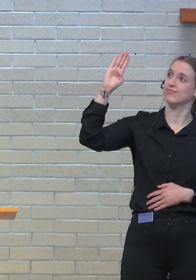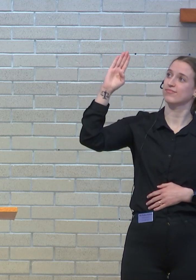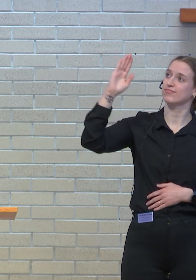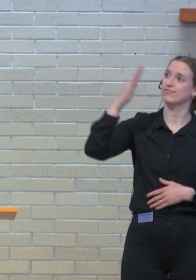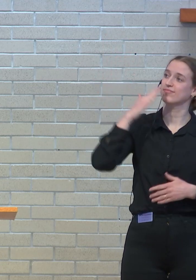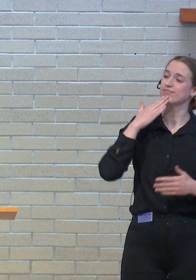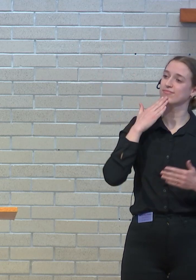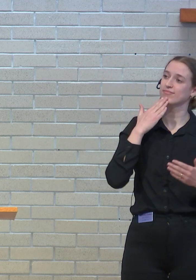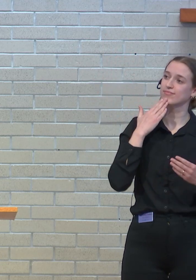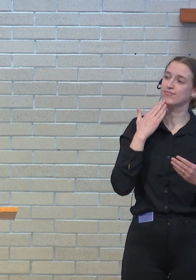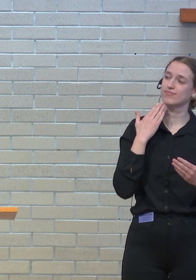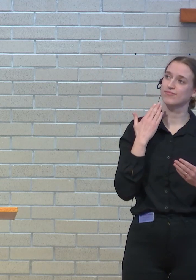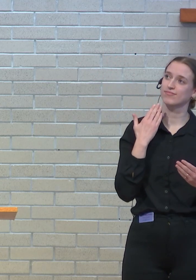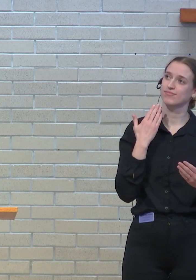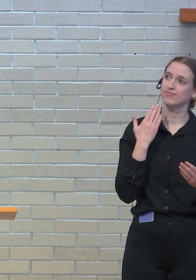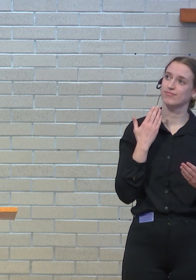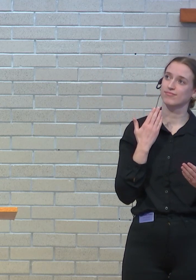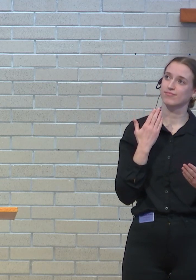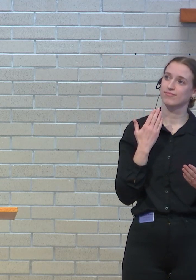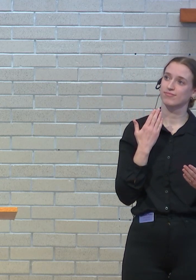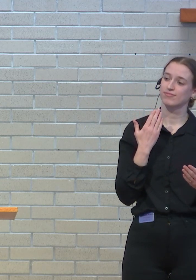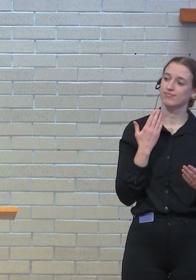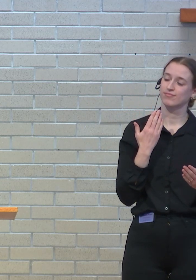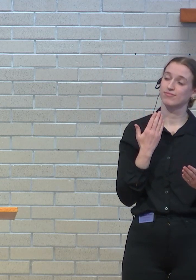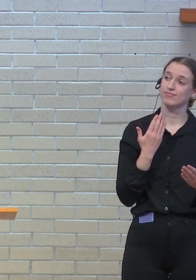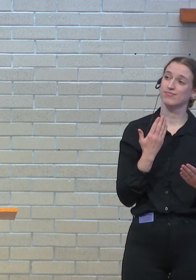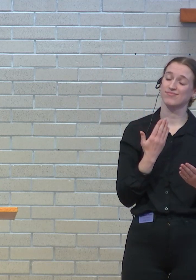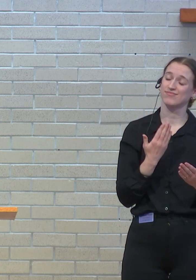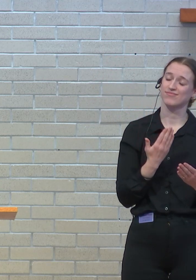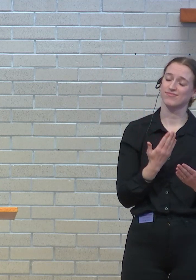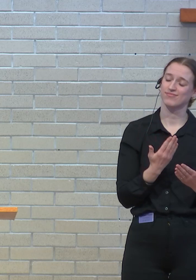God is